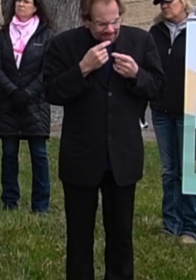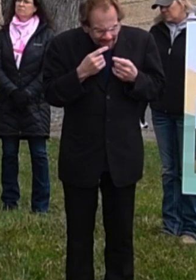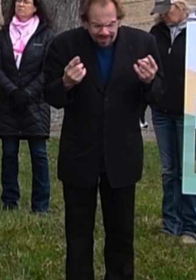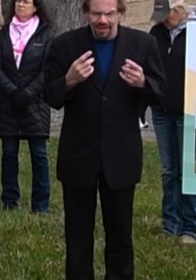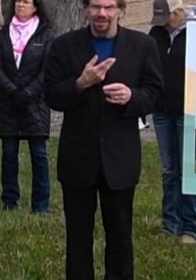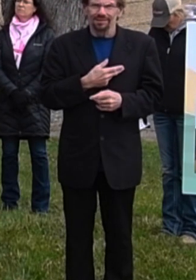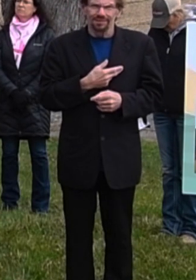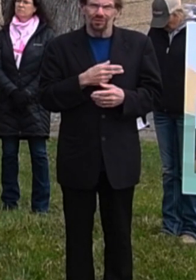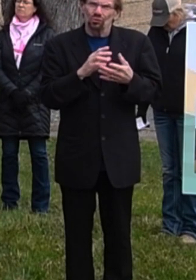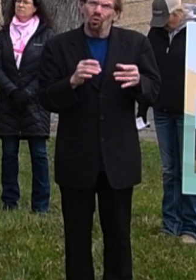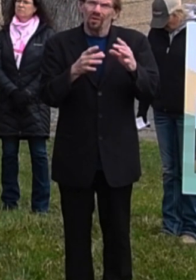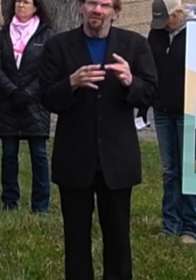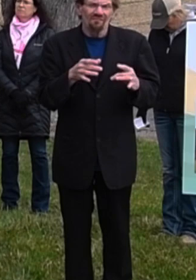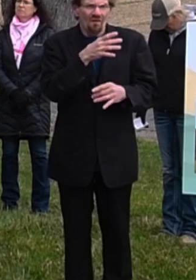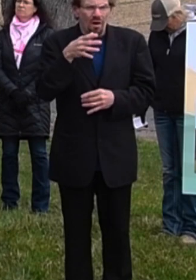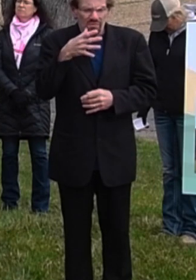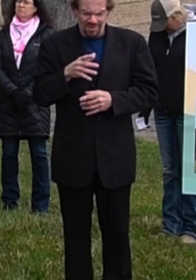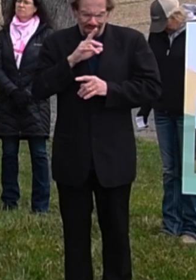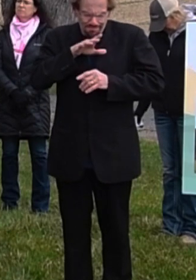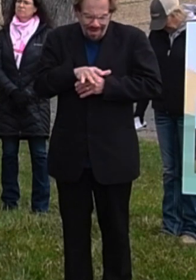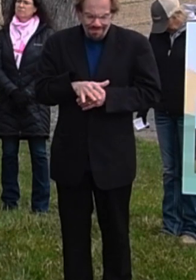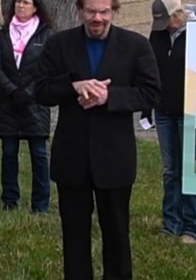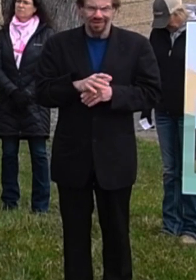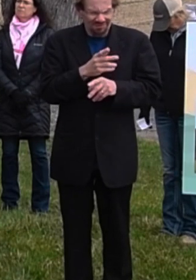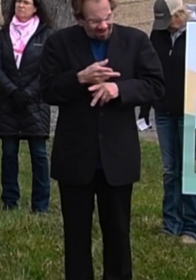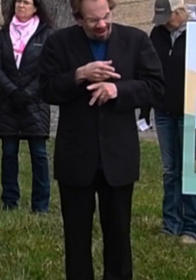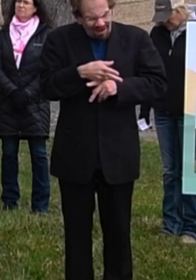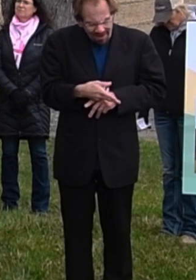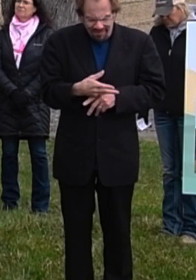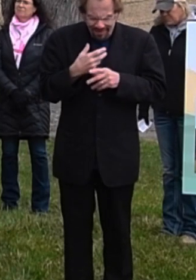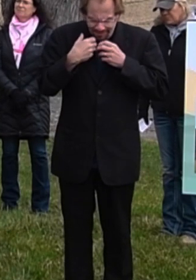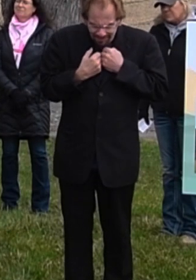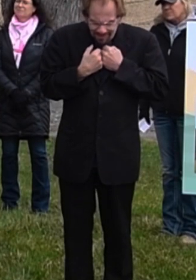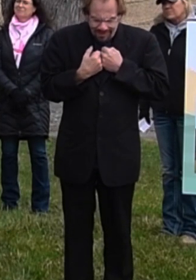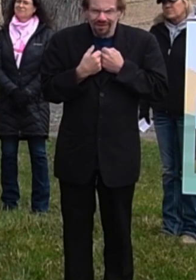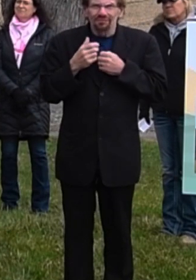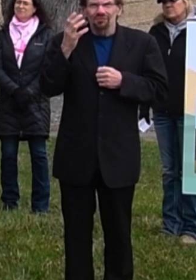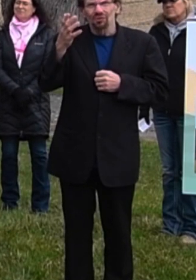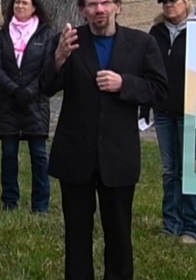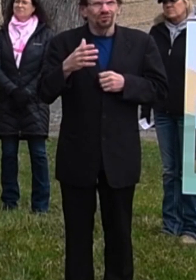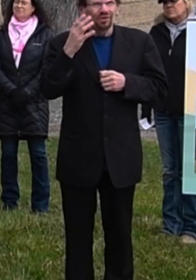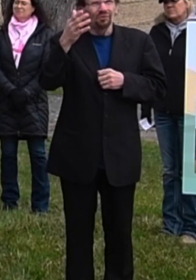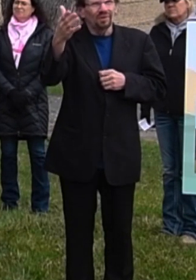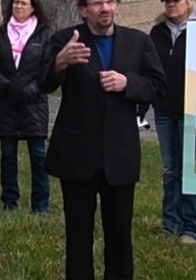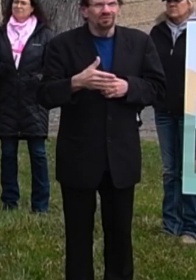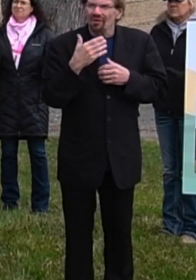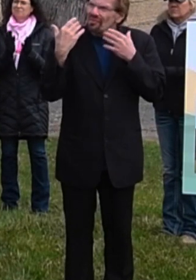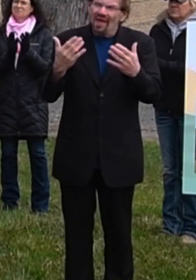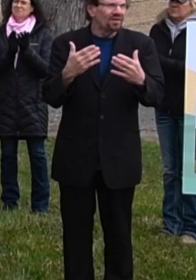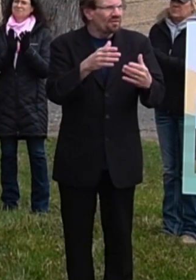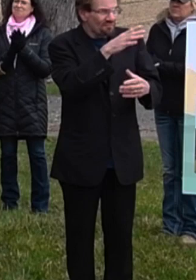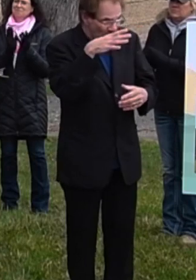to stewardship and their dedication to conserving our natural resources for future generations. So thanks to the farmers on Ag Day.